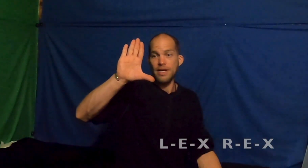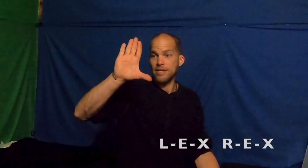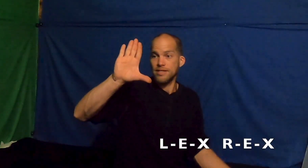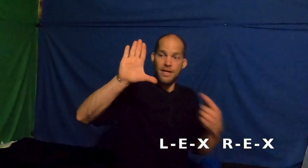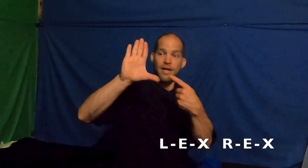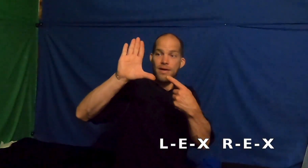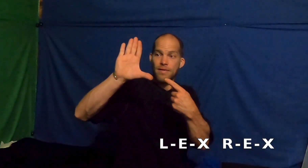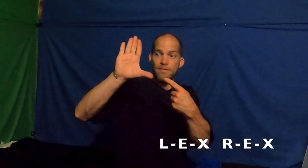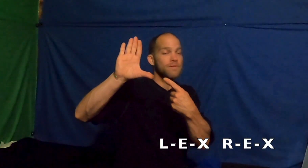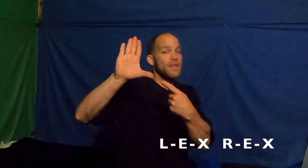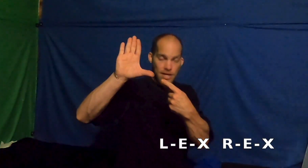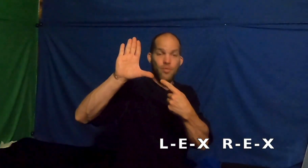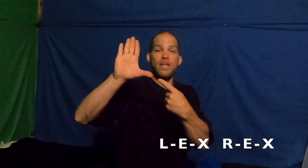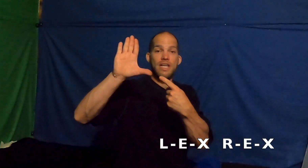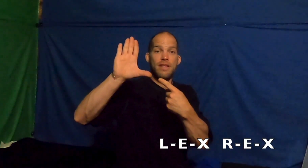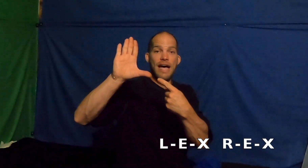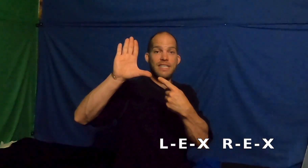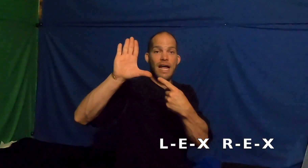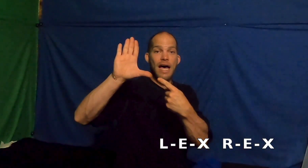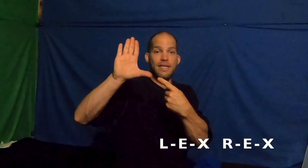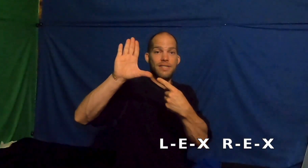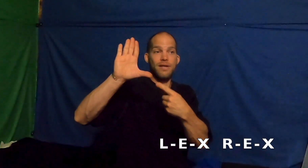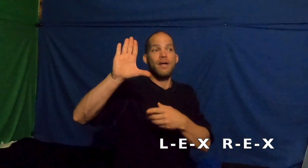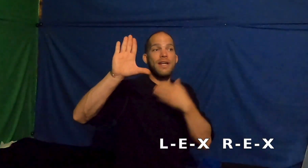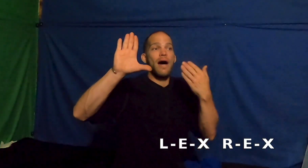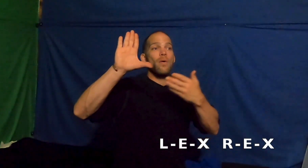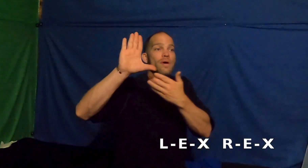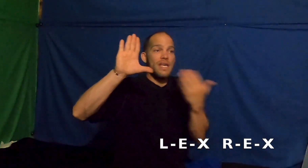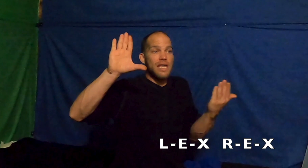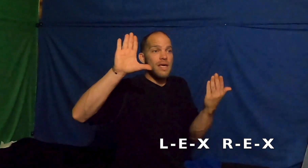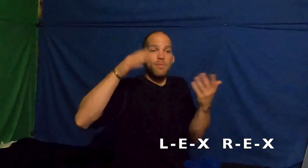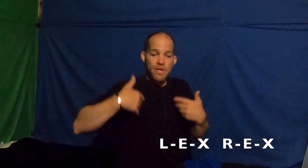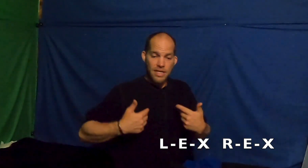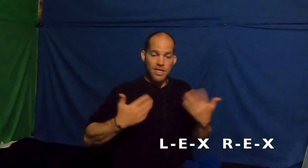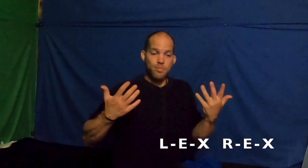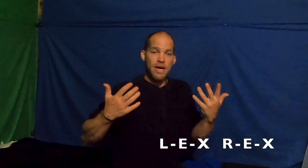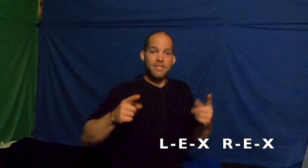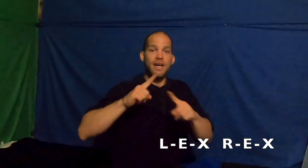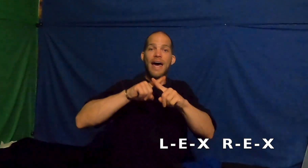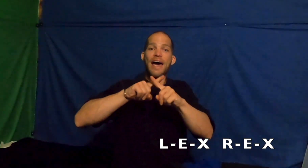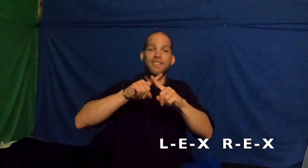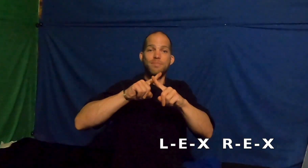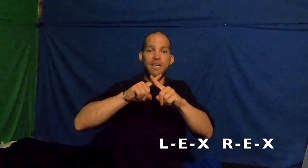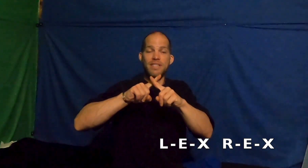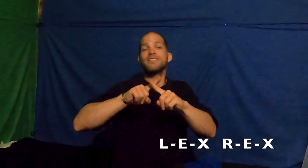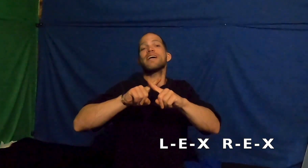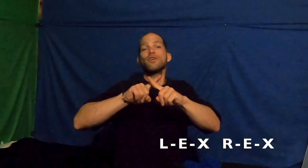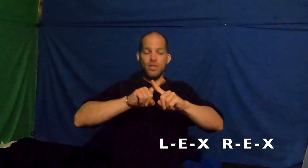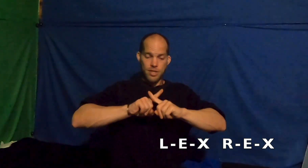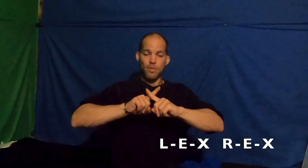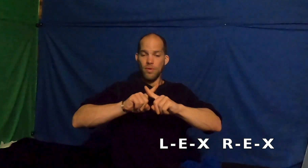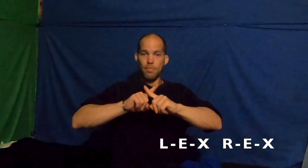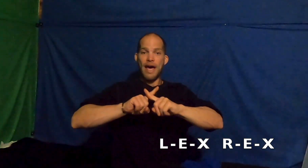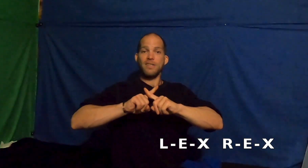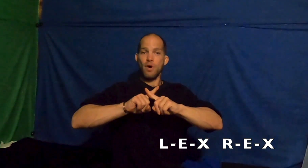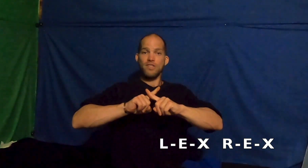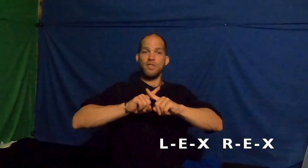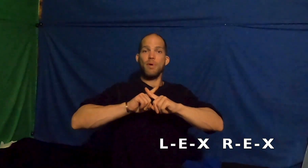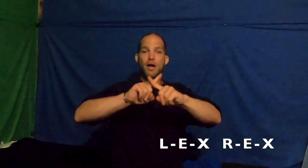is 3D as it lies. Now E being the expressed, X being the center symbol. X marks the spot, or